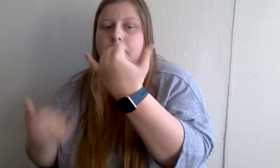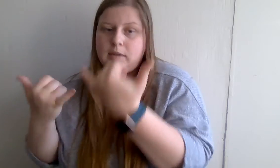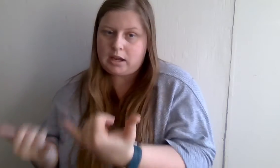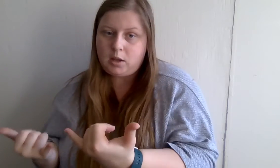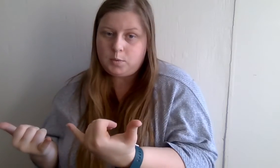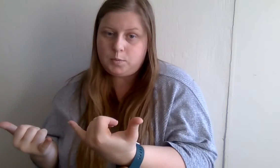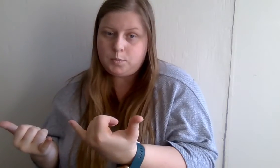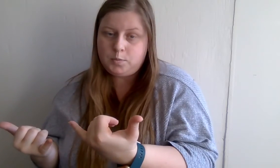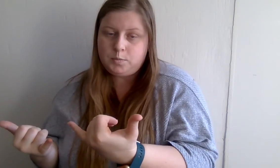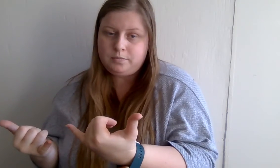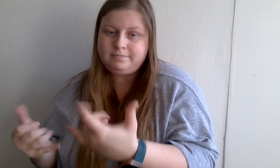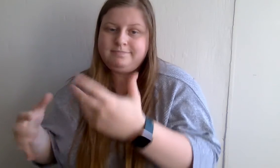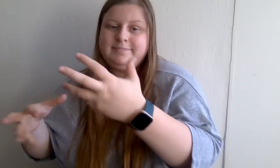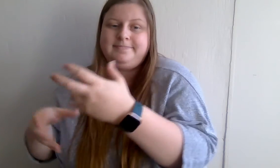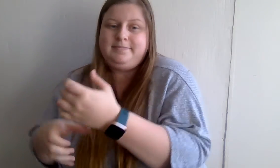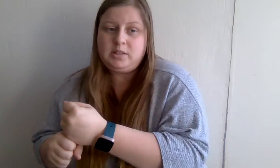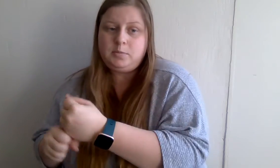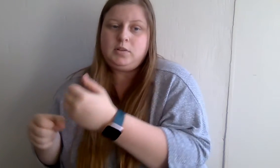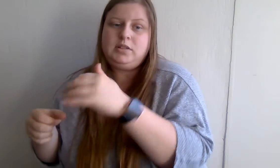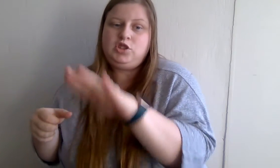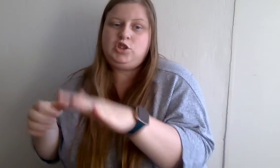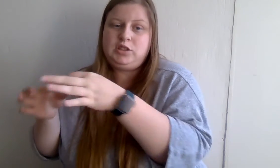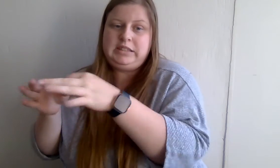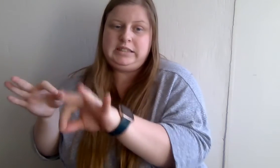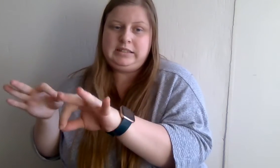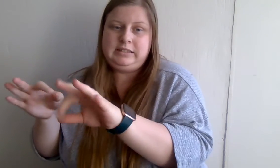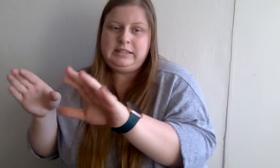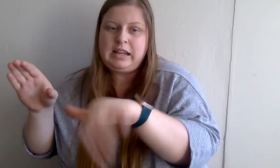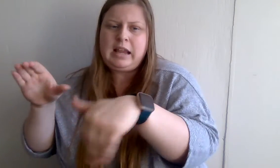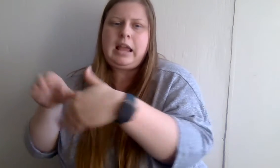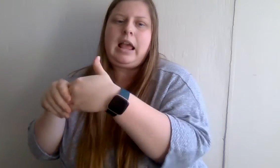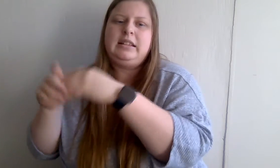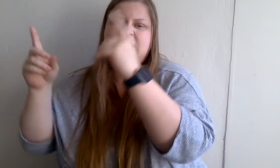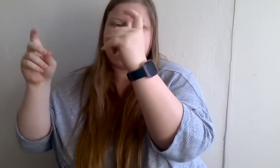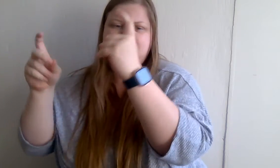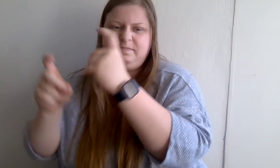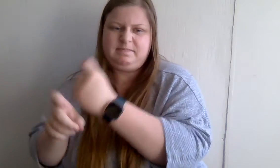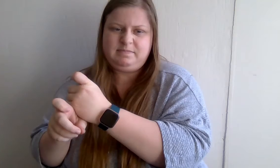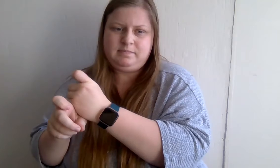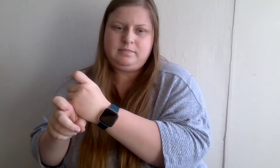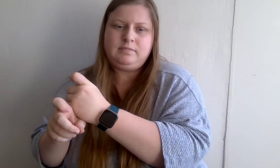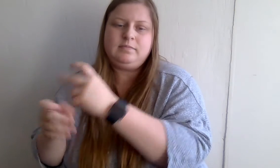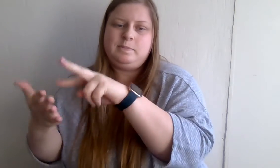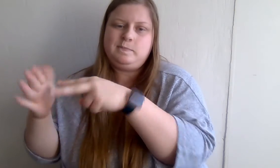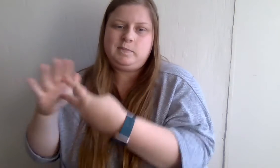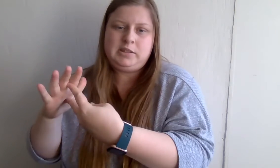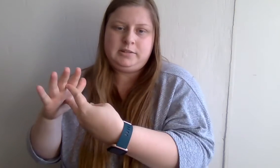For an expansion, you need to summarize the child's utterance and increase complexity.